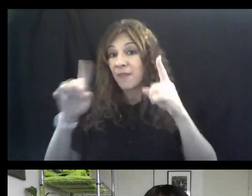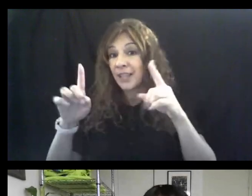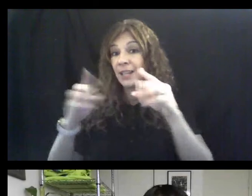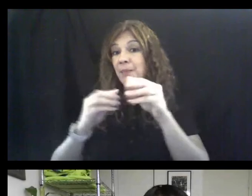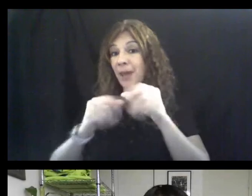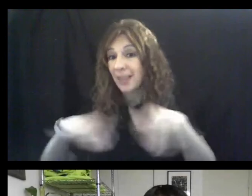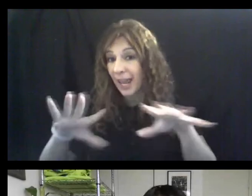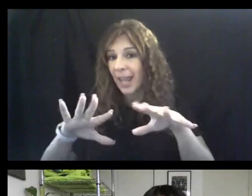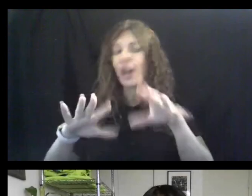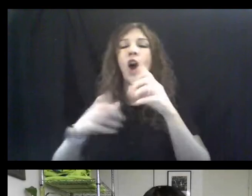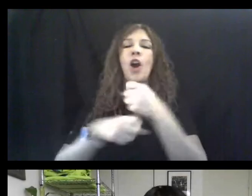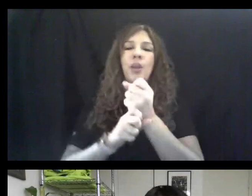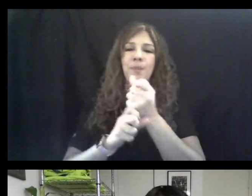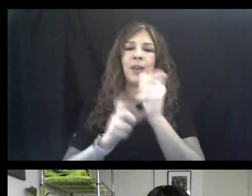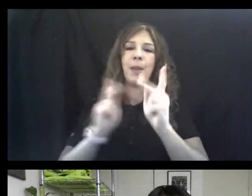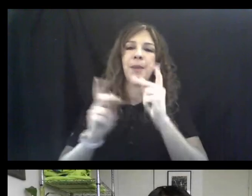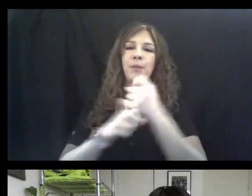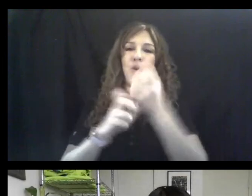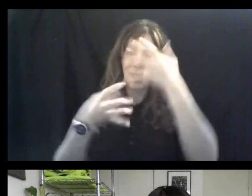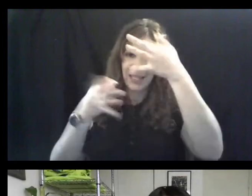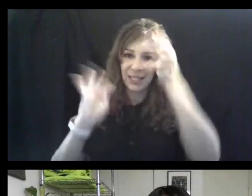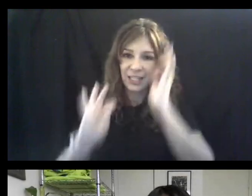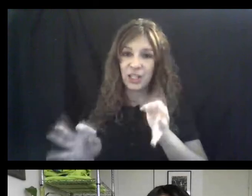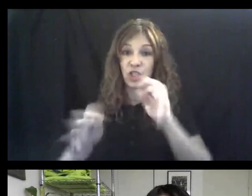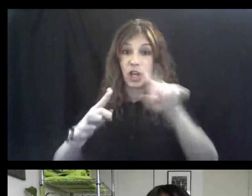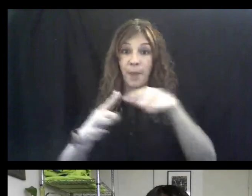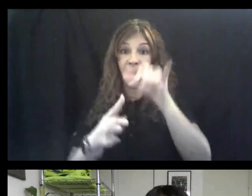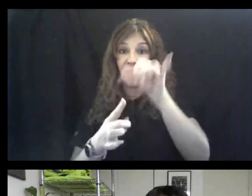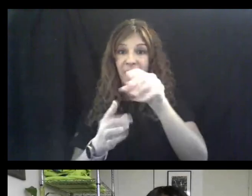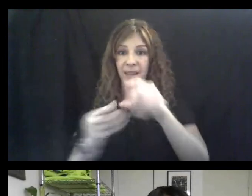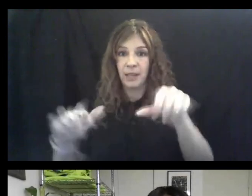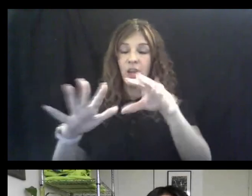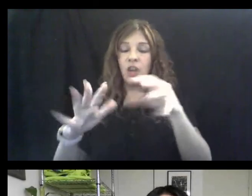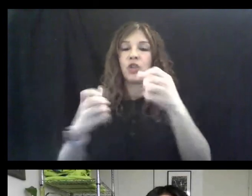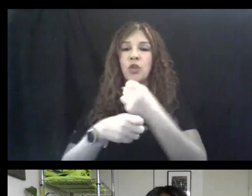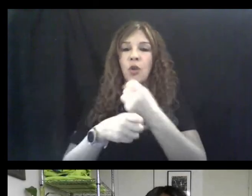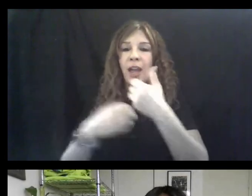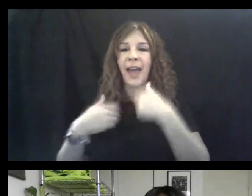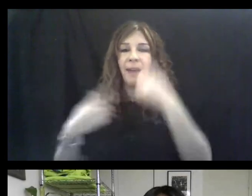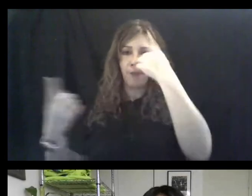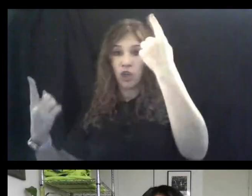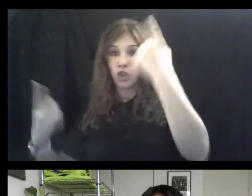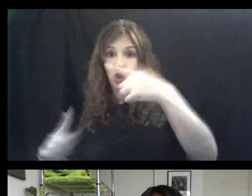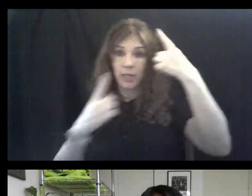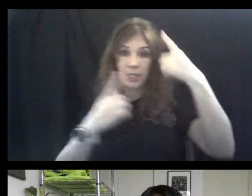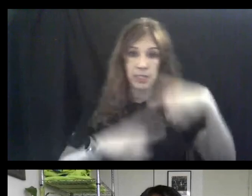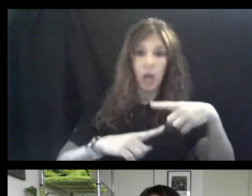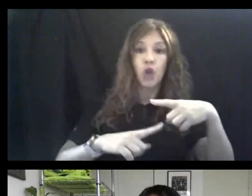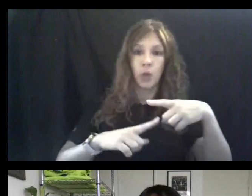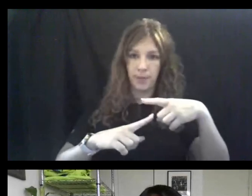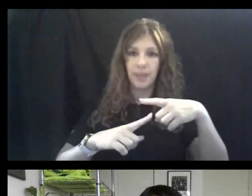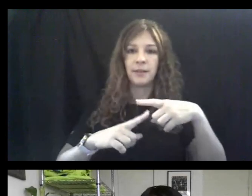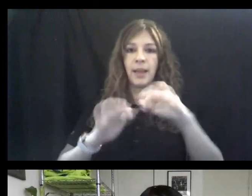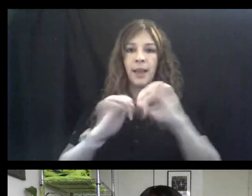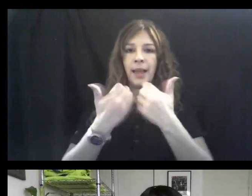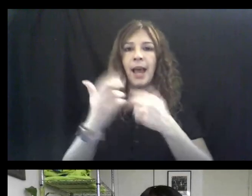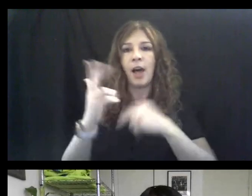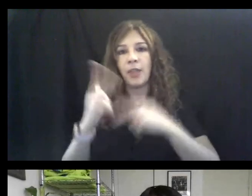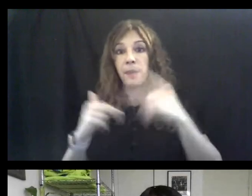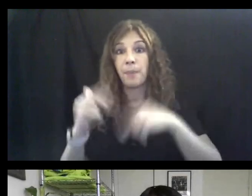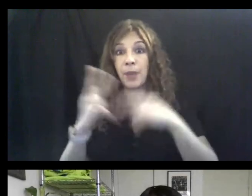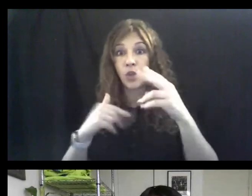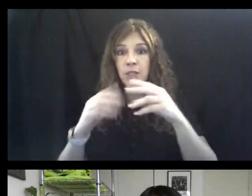the decisions about the land, who have a joint agreement that they build together about how to use the